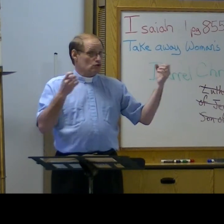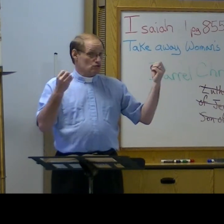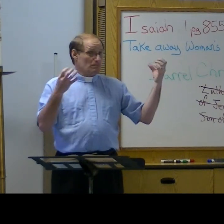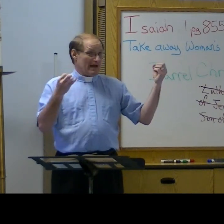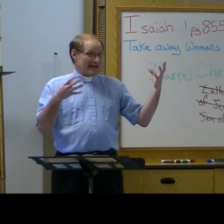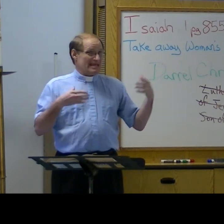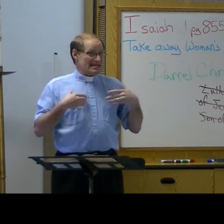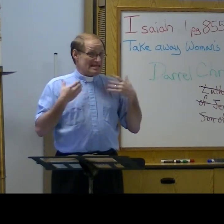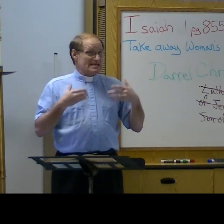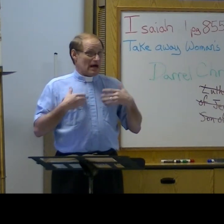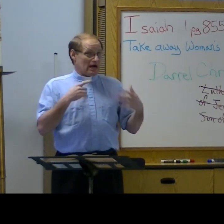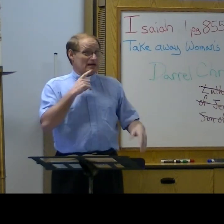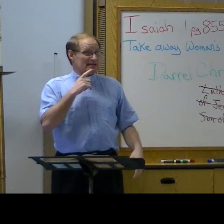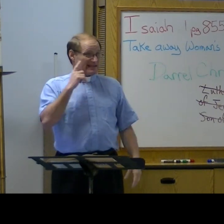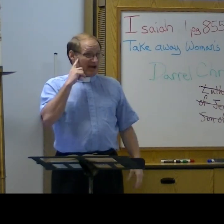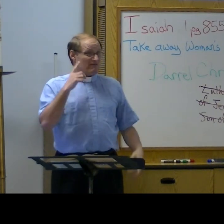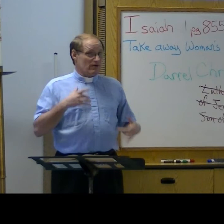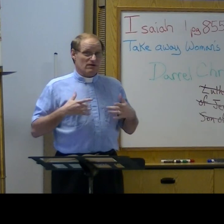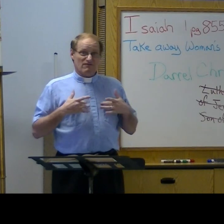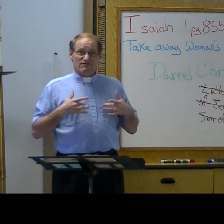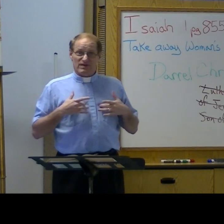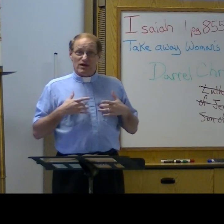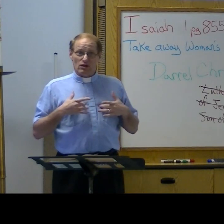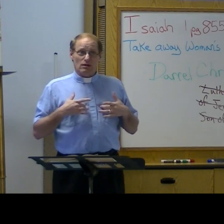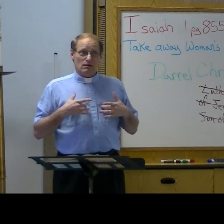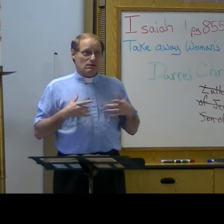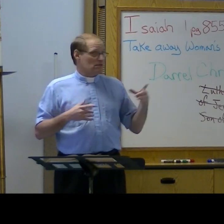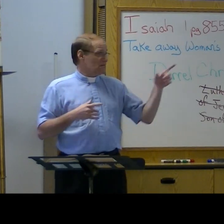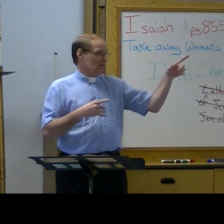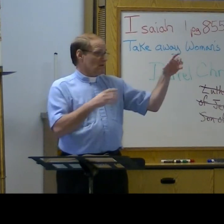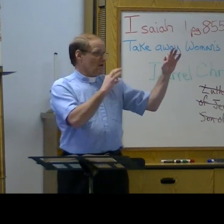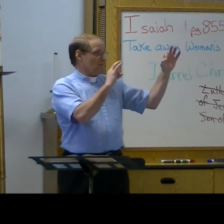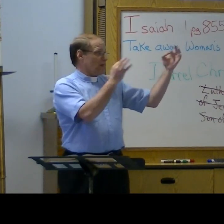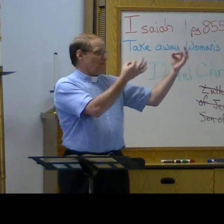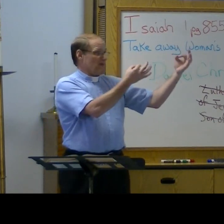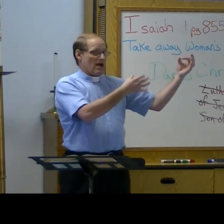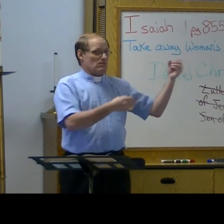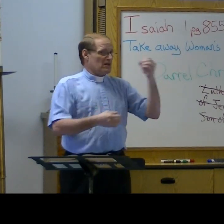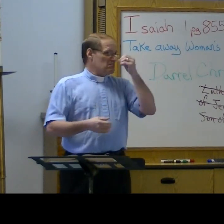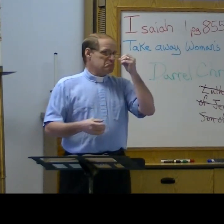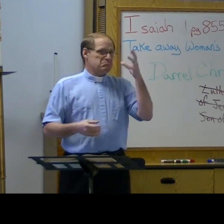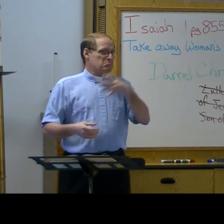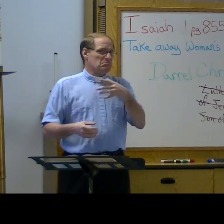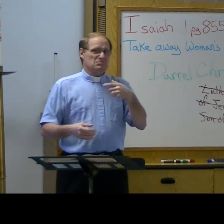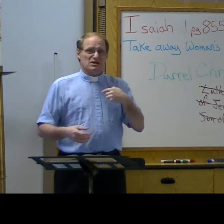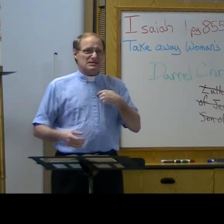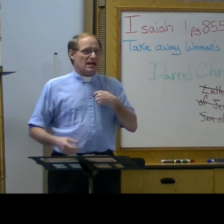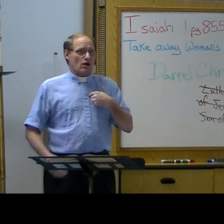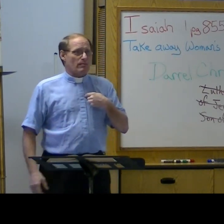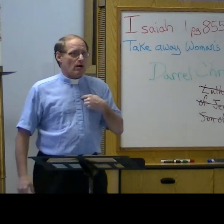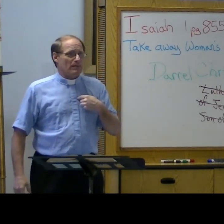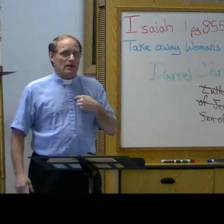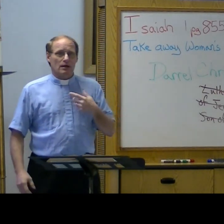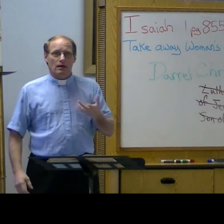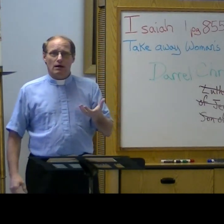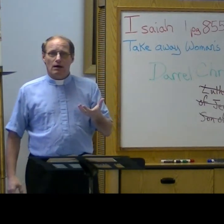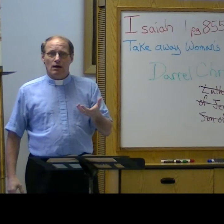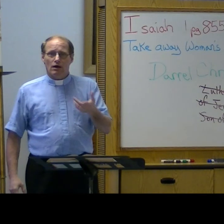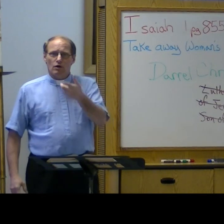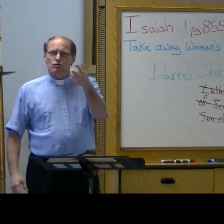Do many young, deaf feel my family doesn't care about me?